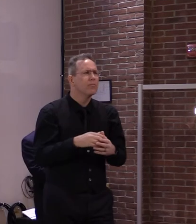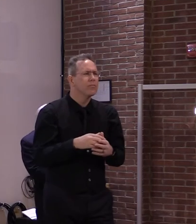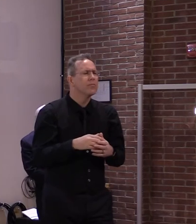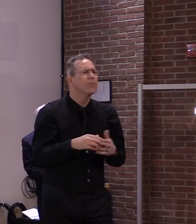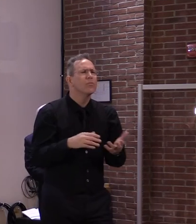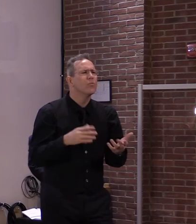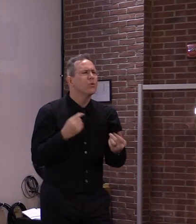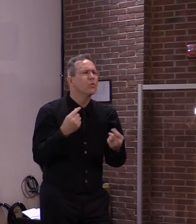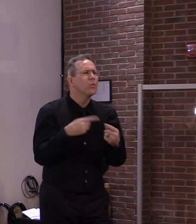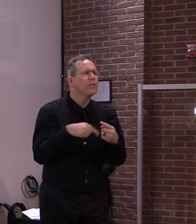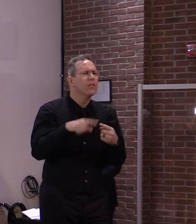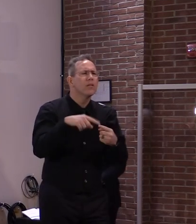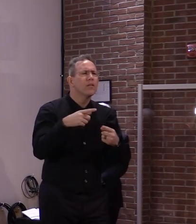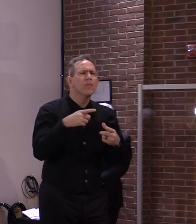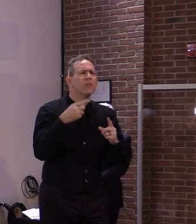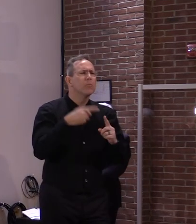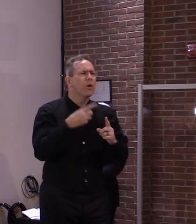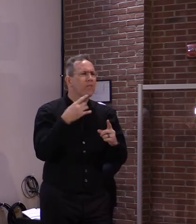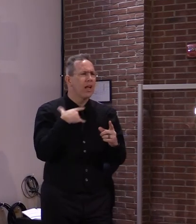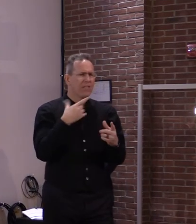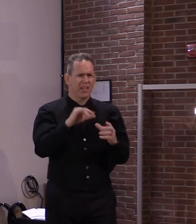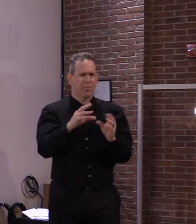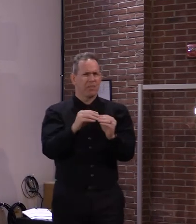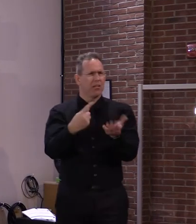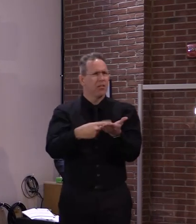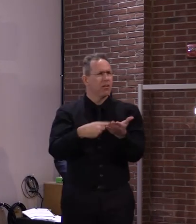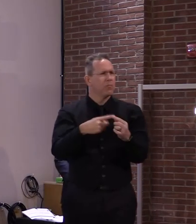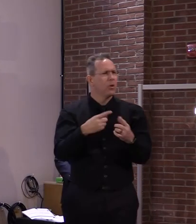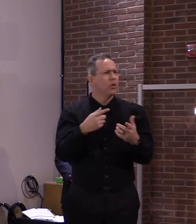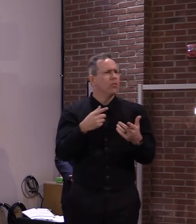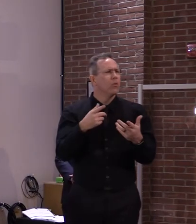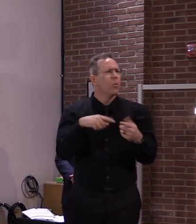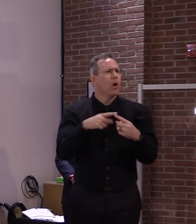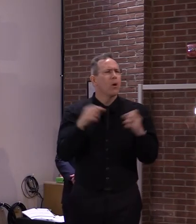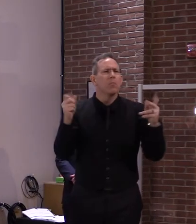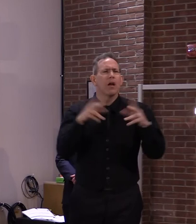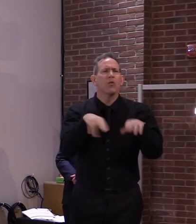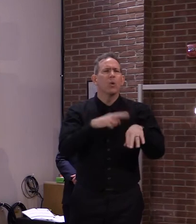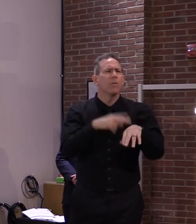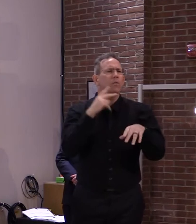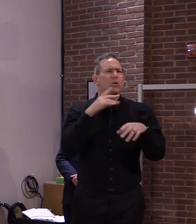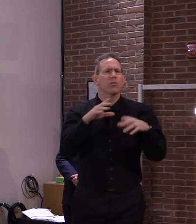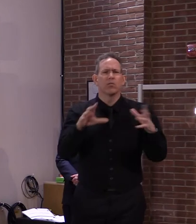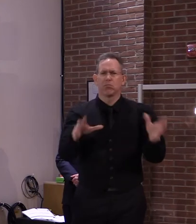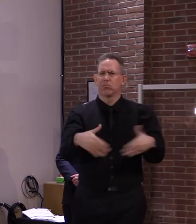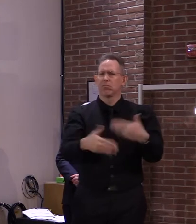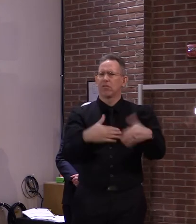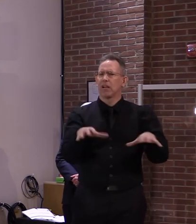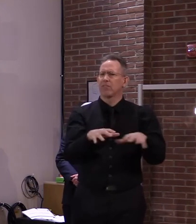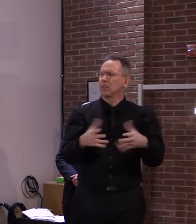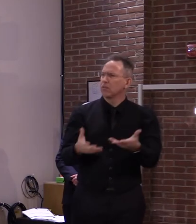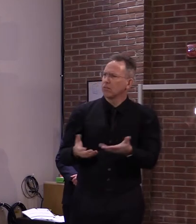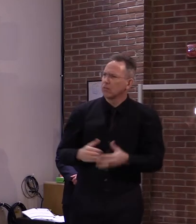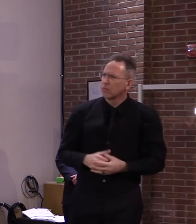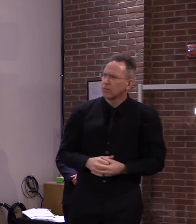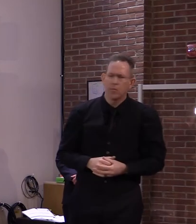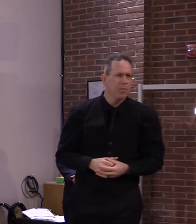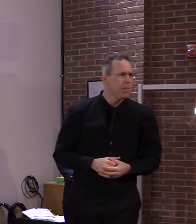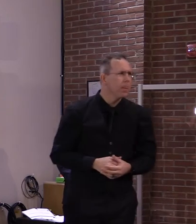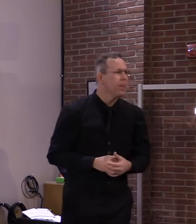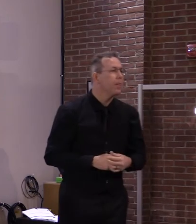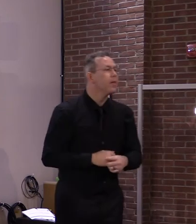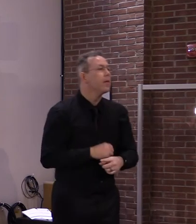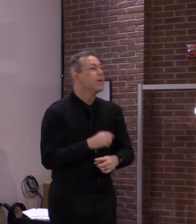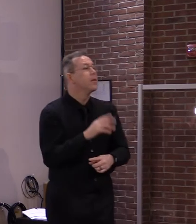fine arts might be able to go back to normal activities yeah just to be clear chris at this point in time unless you're